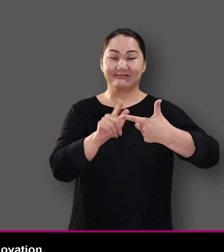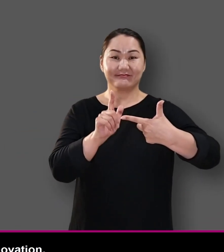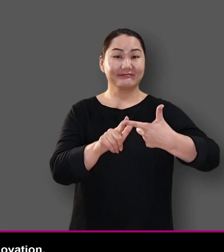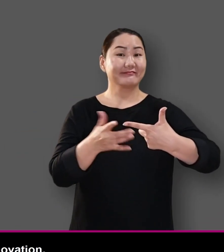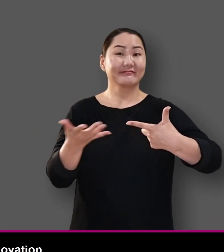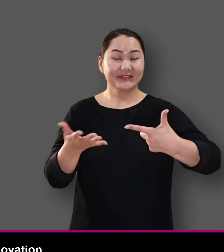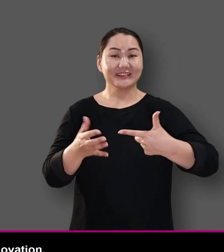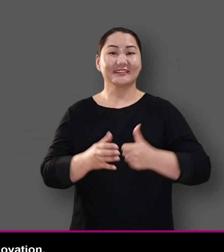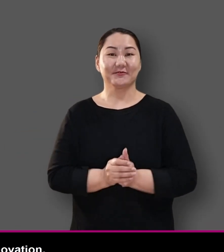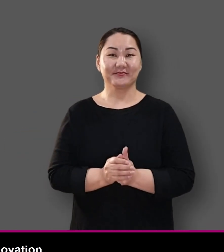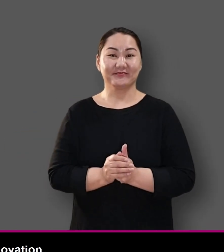Innovation,